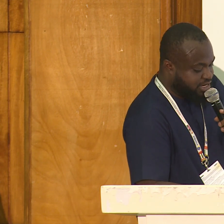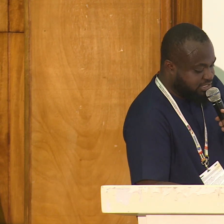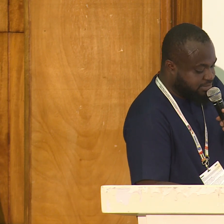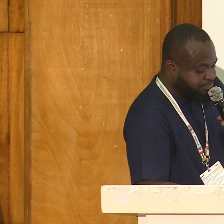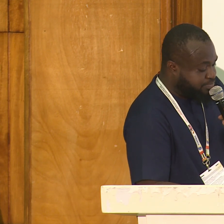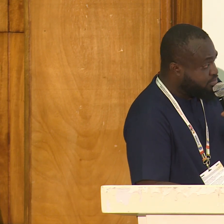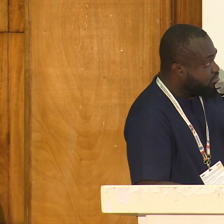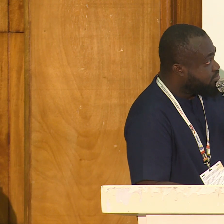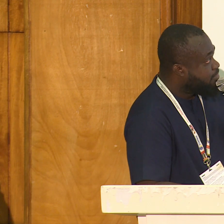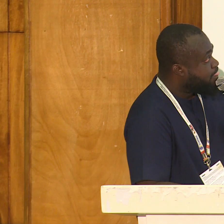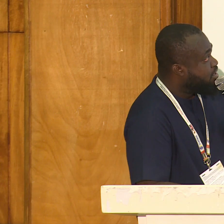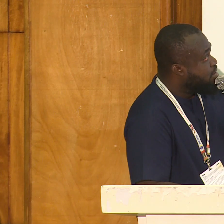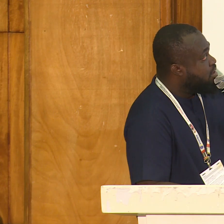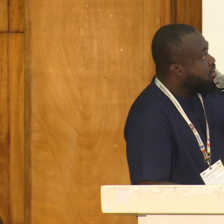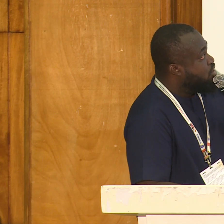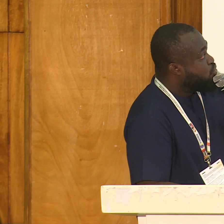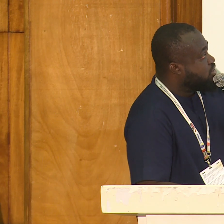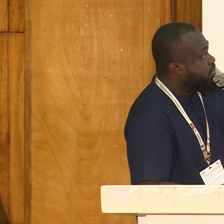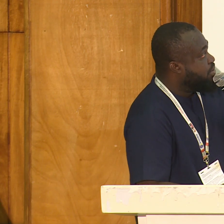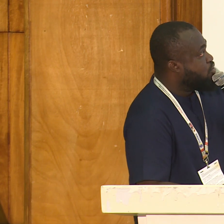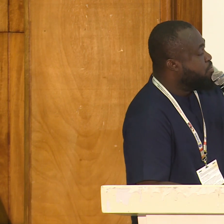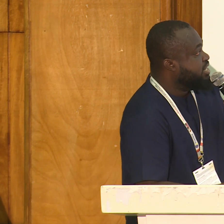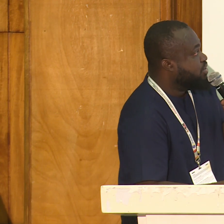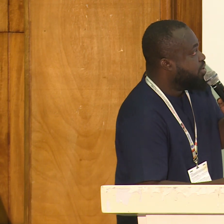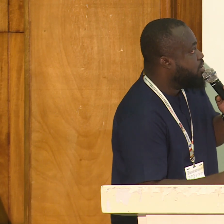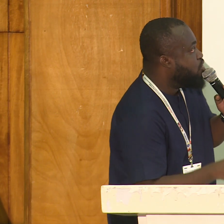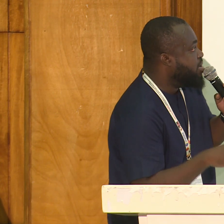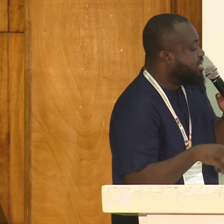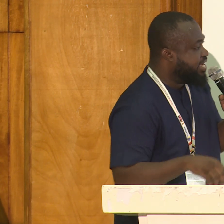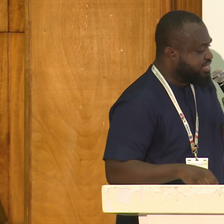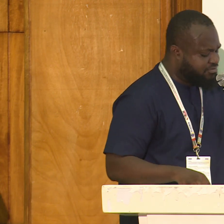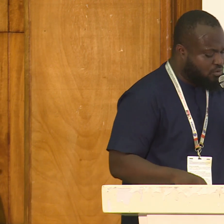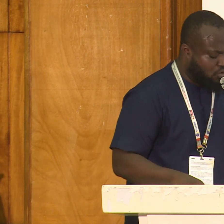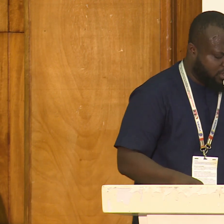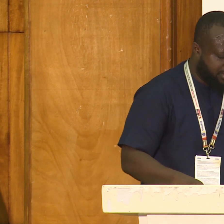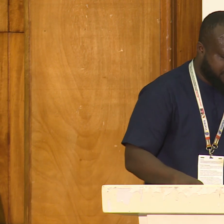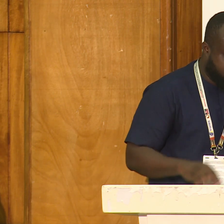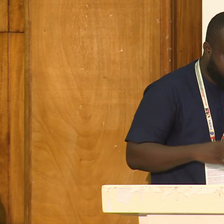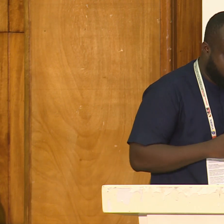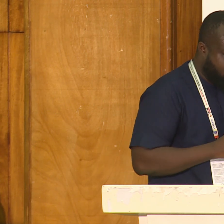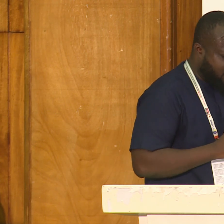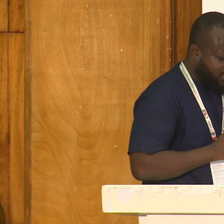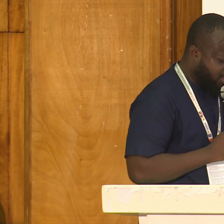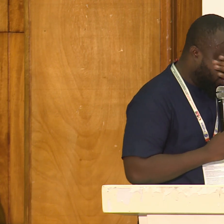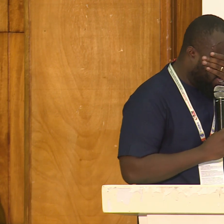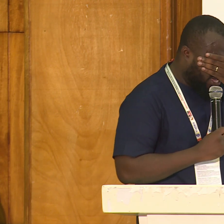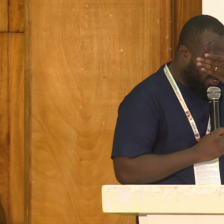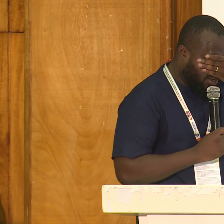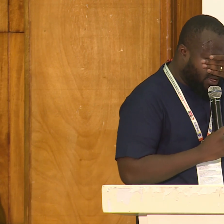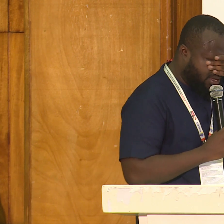they trust. So what are we recommending? We are recommending that for the